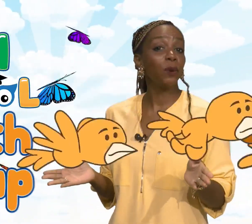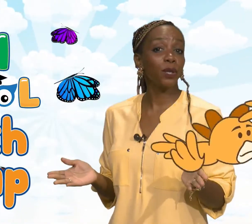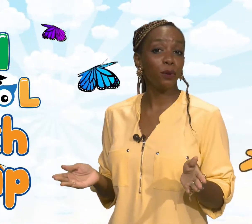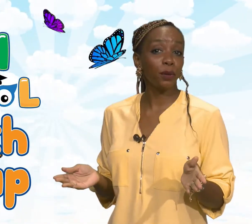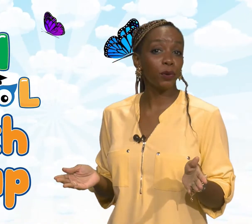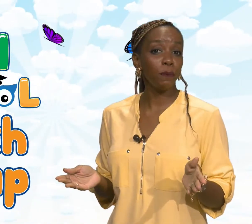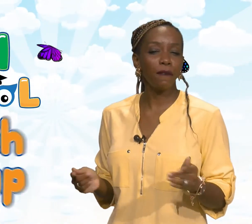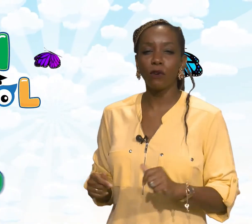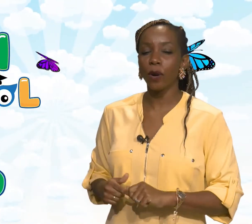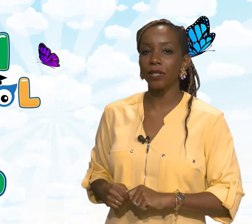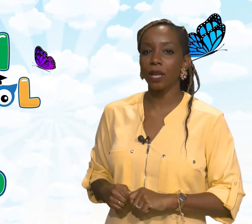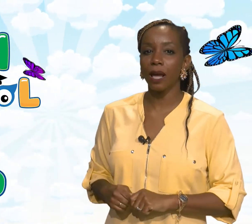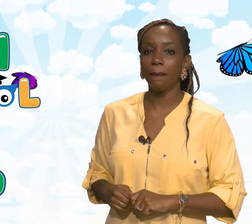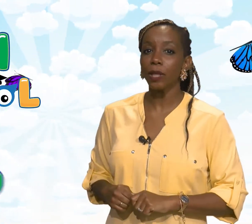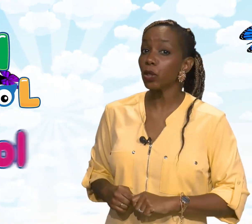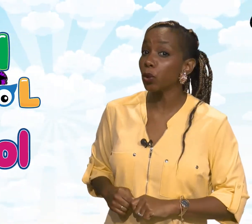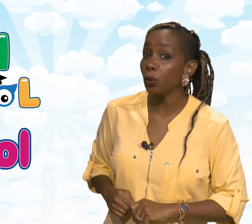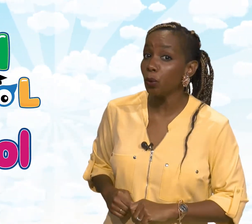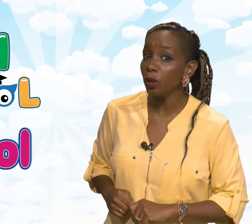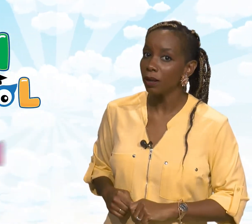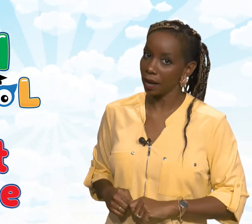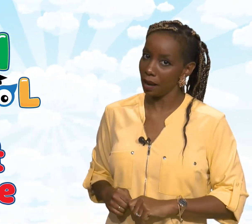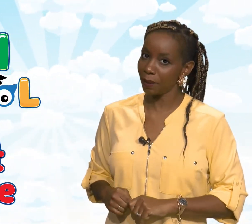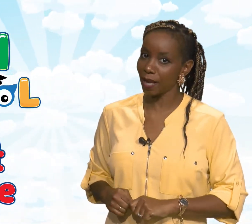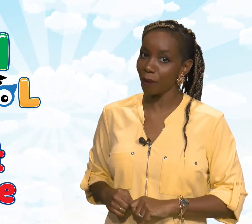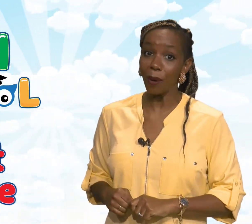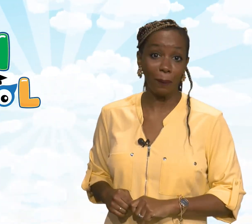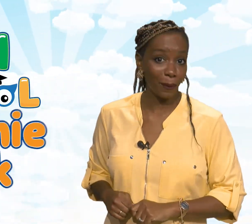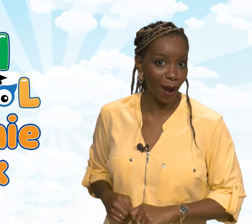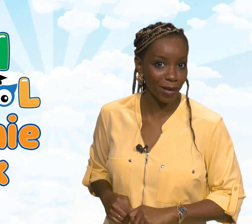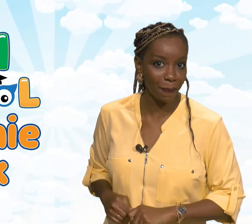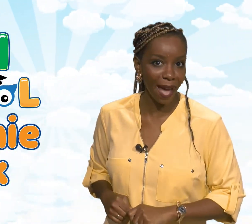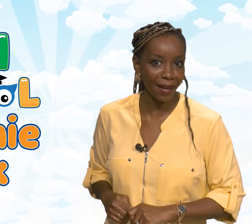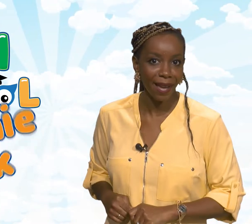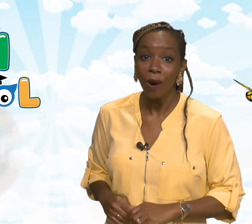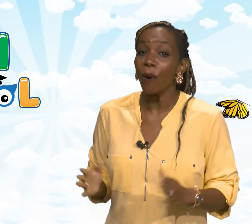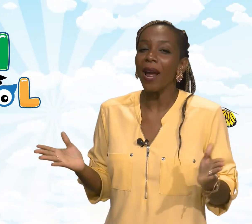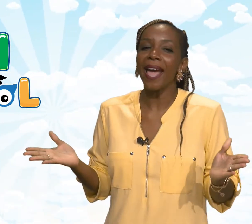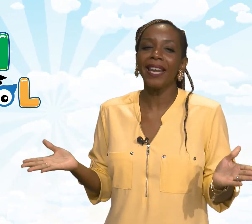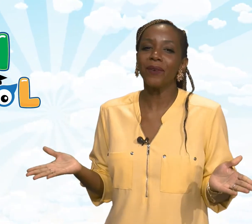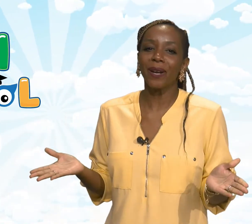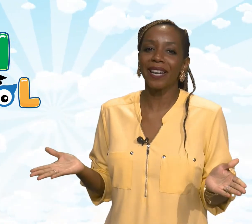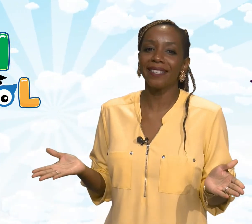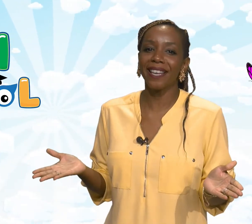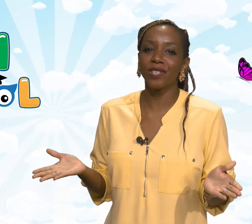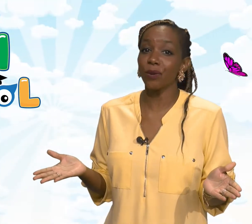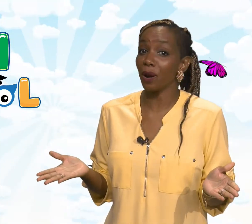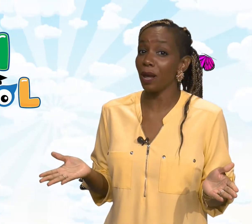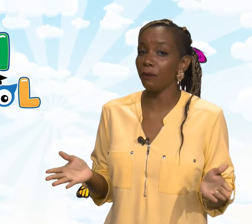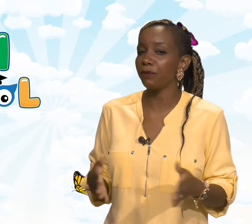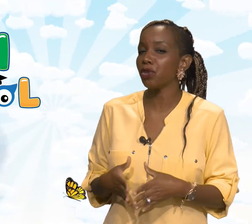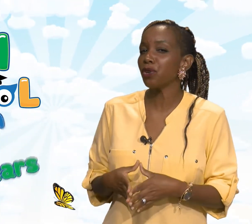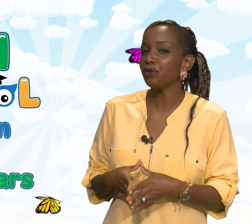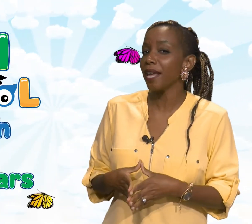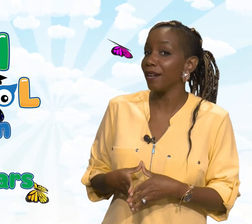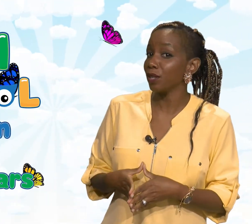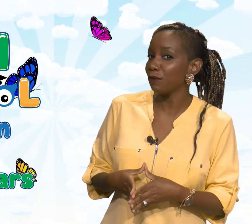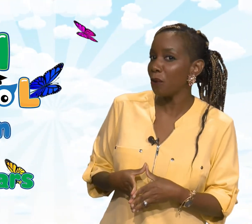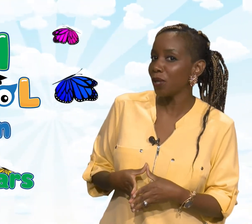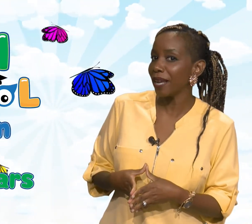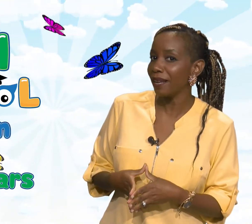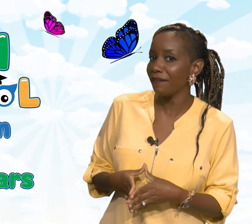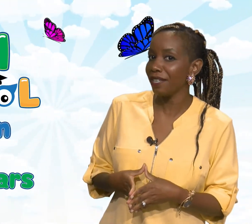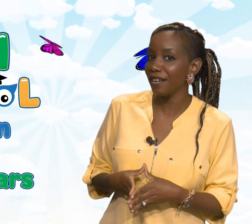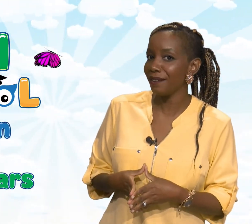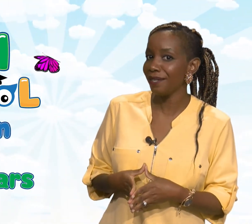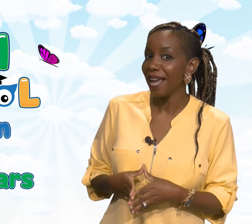Are you a youth group, 4-H club, school, Cub Scout, or Brownie Pack, or any organization or club with children ages